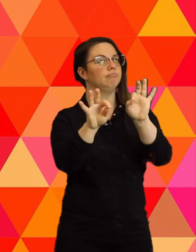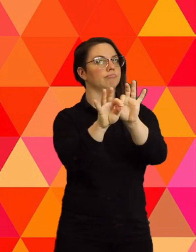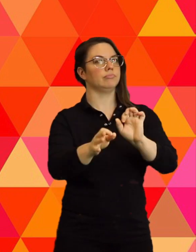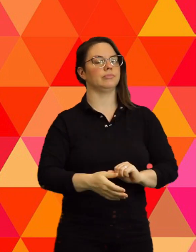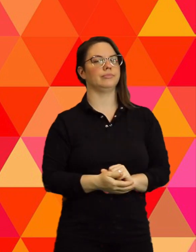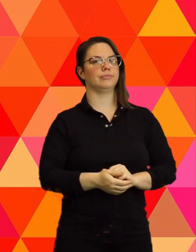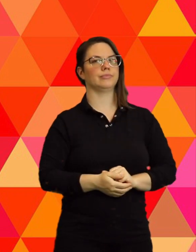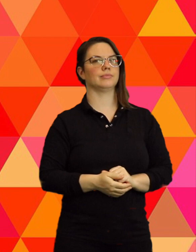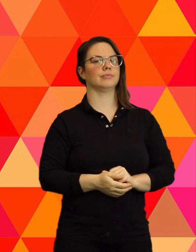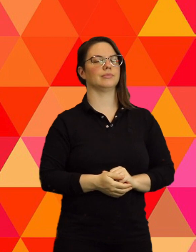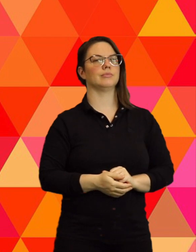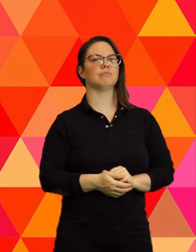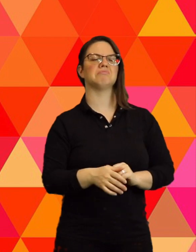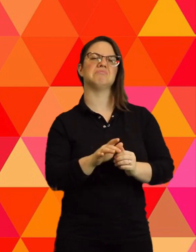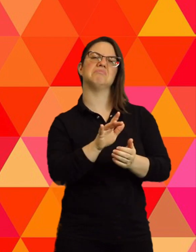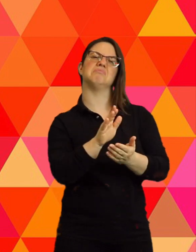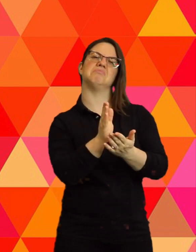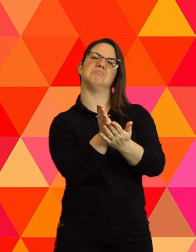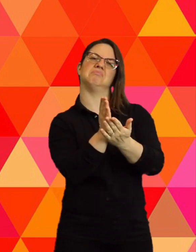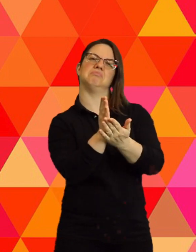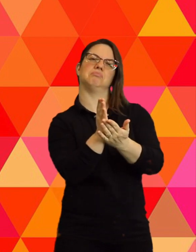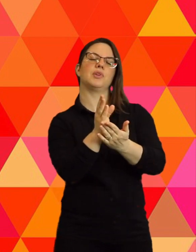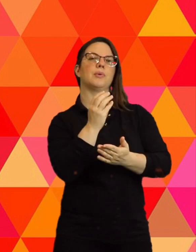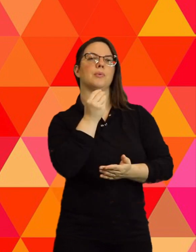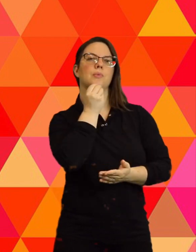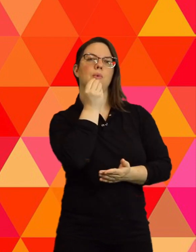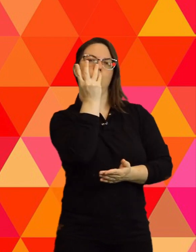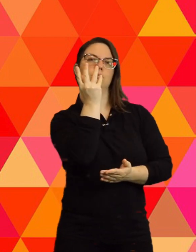It's lukewarm, so I always just